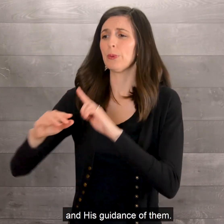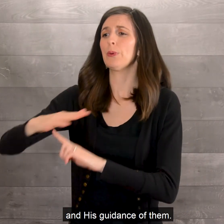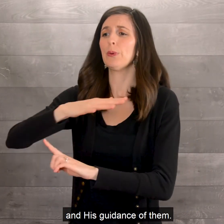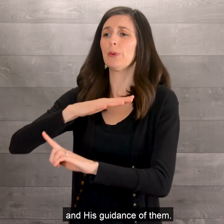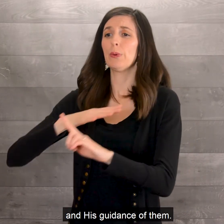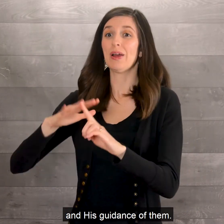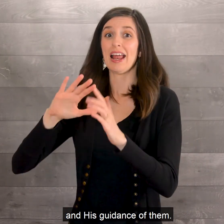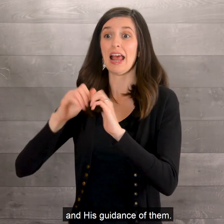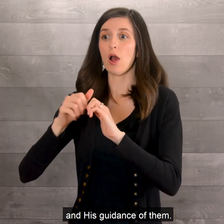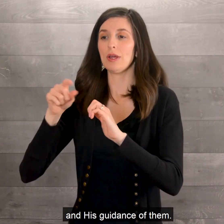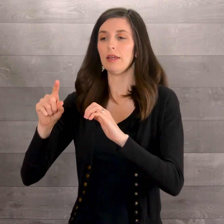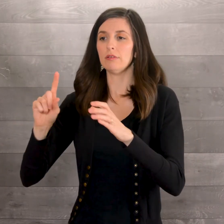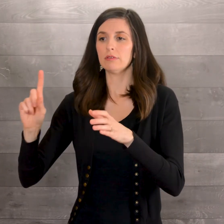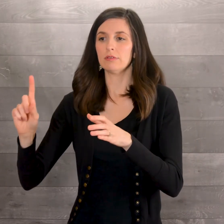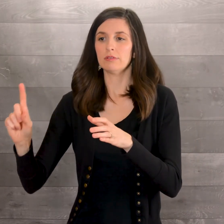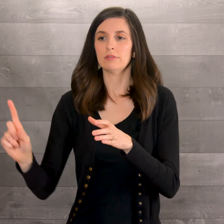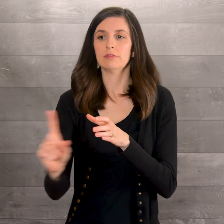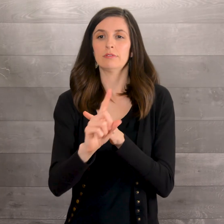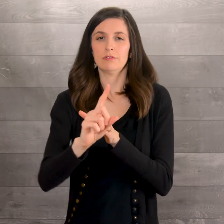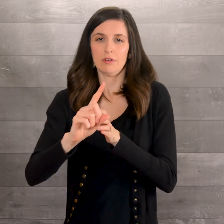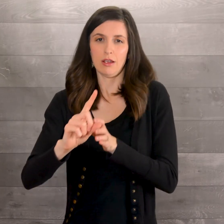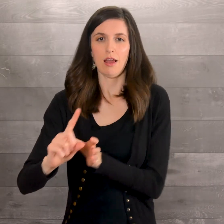and His guidance of them.